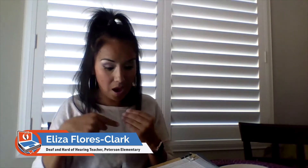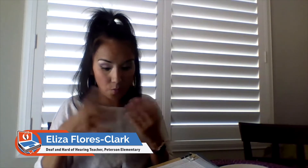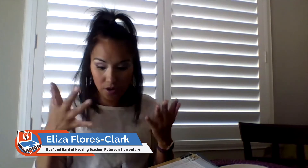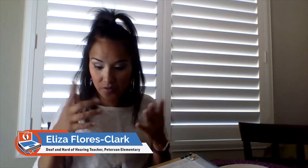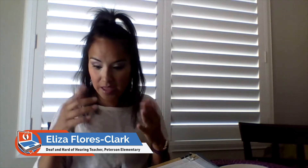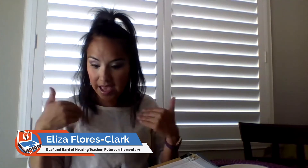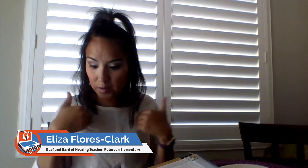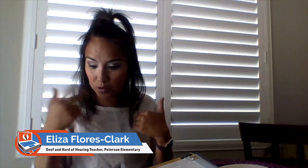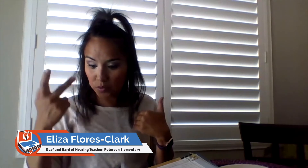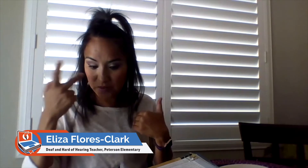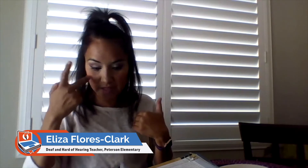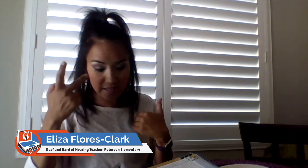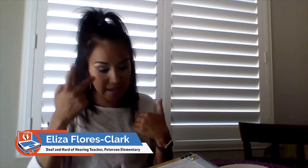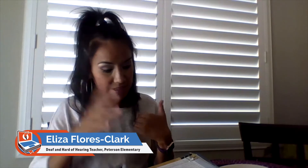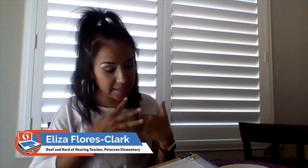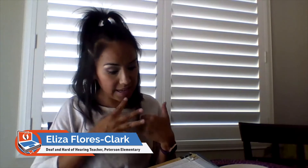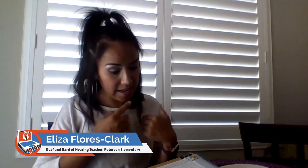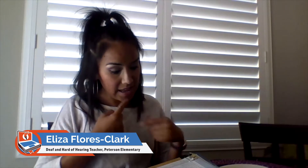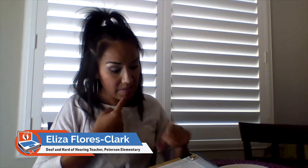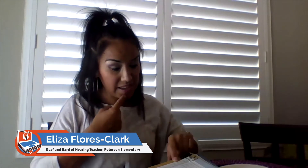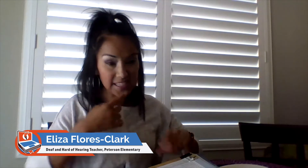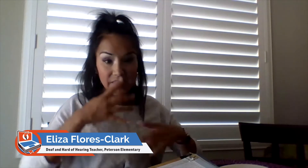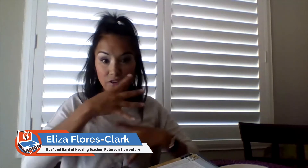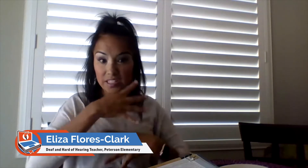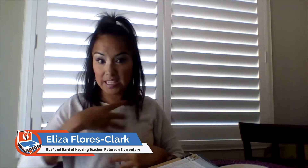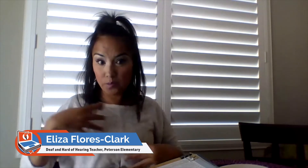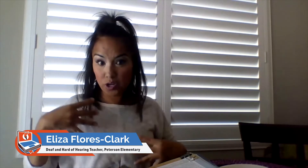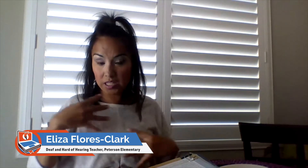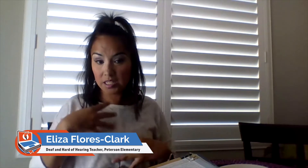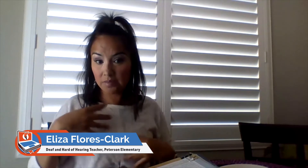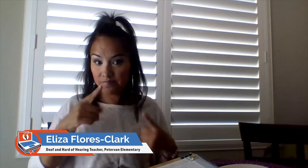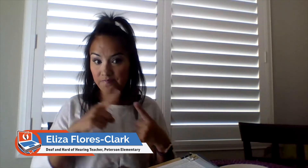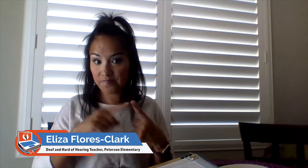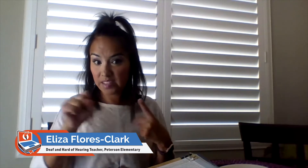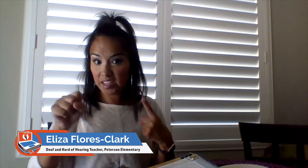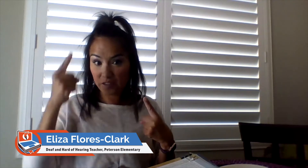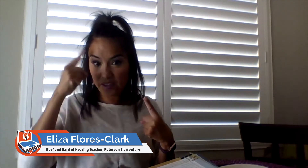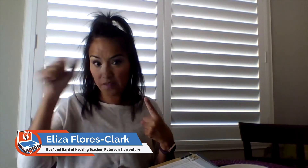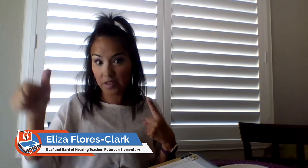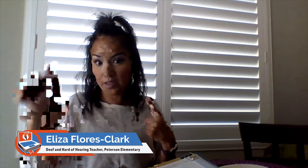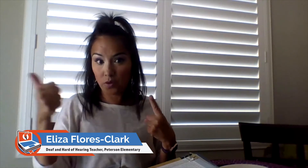What are the animals they said? Zebras. Can you think of the other one?